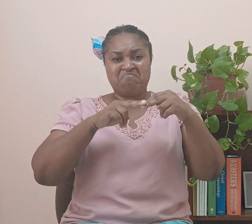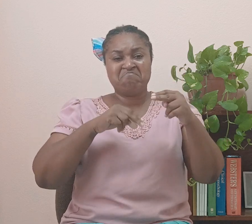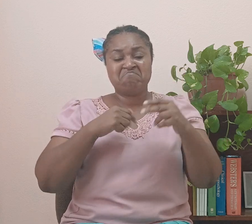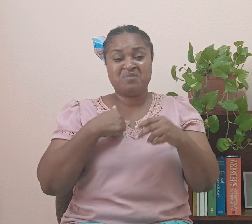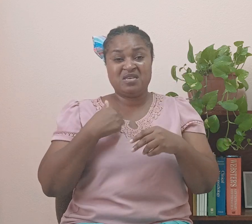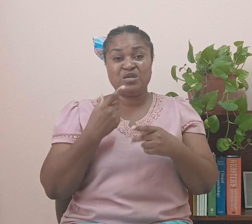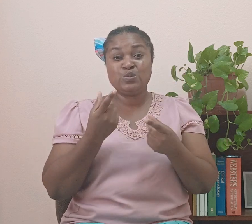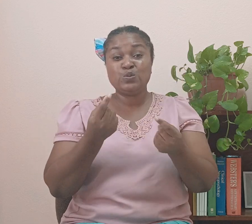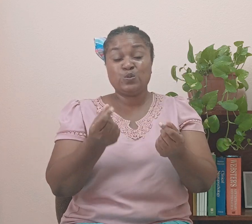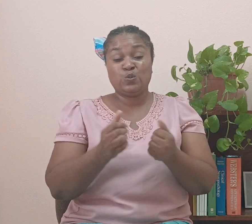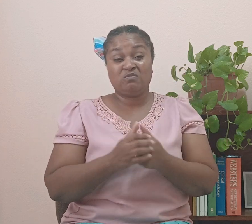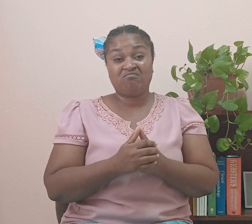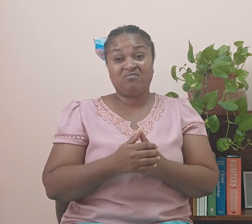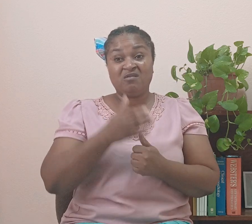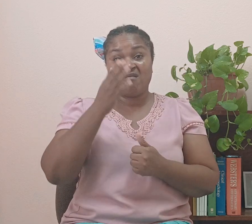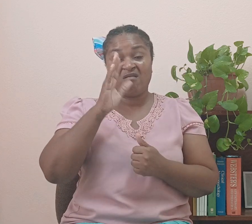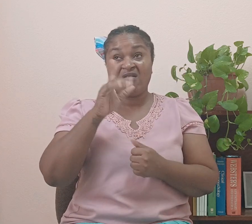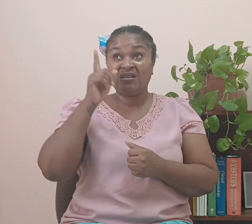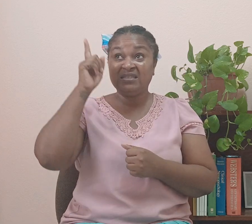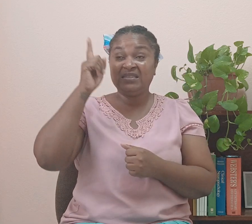God is there with me.